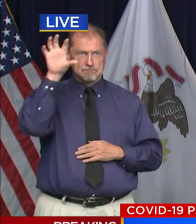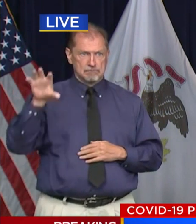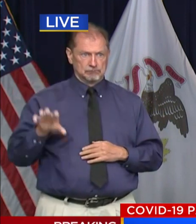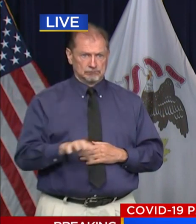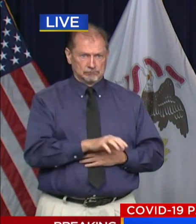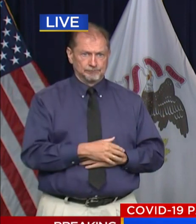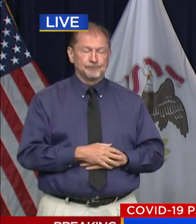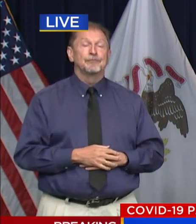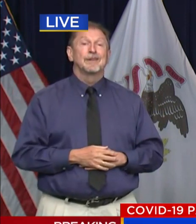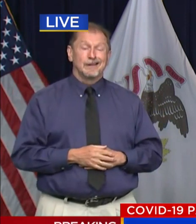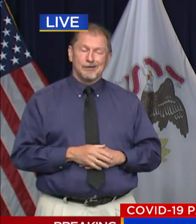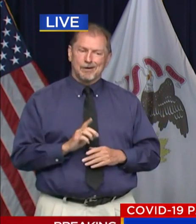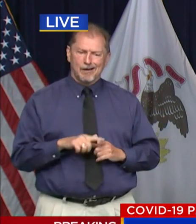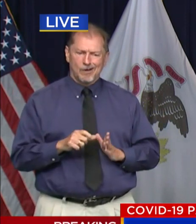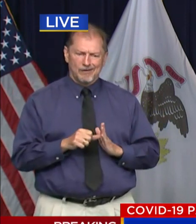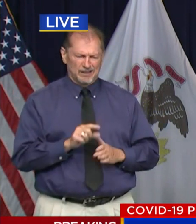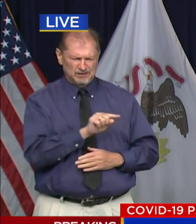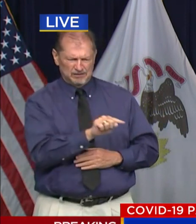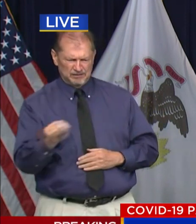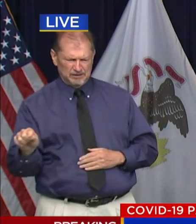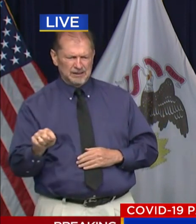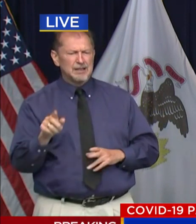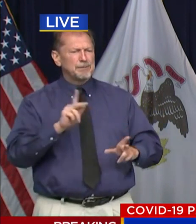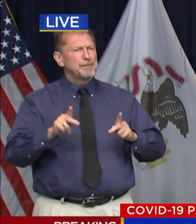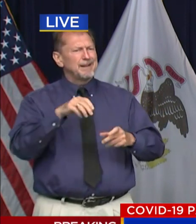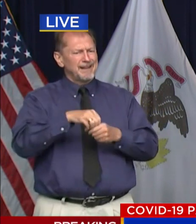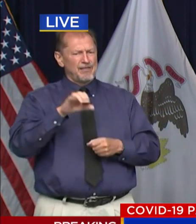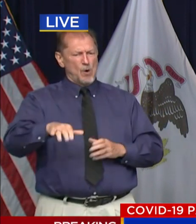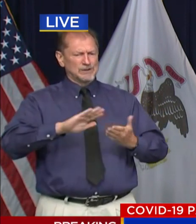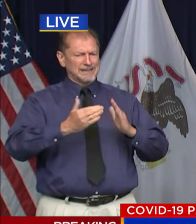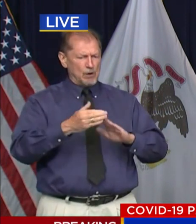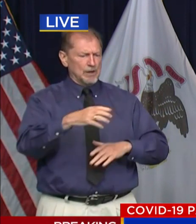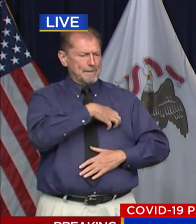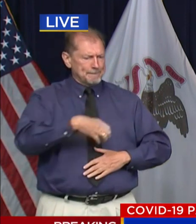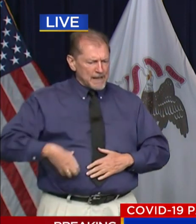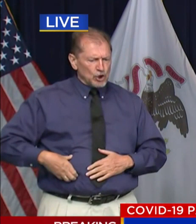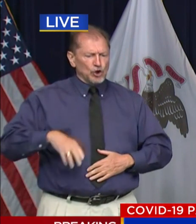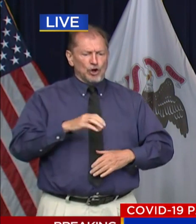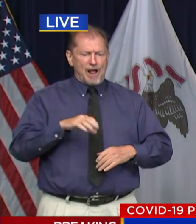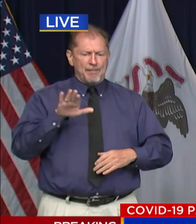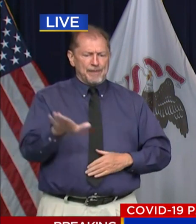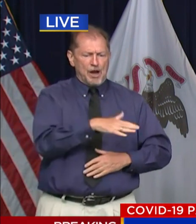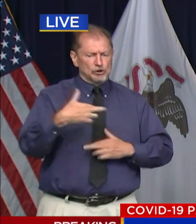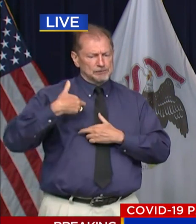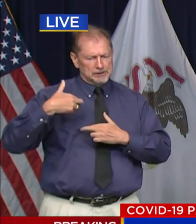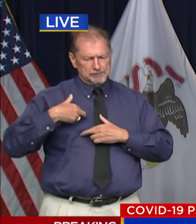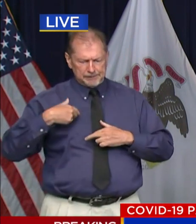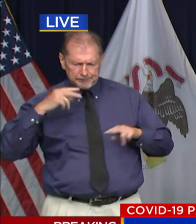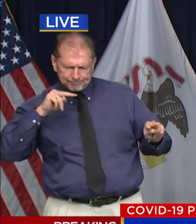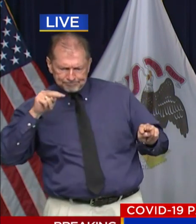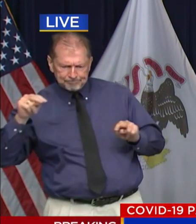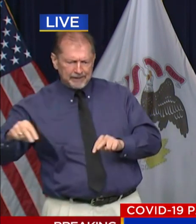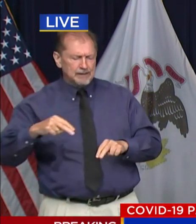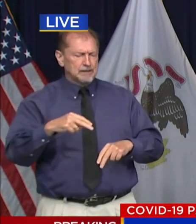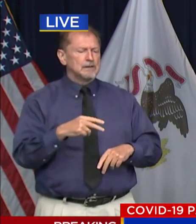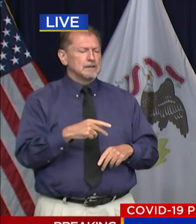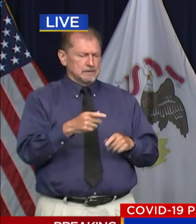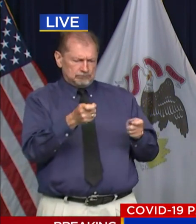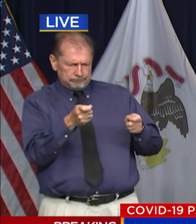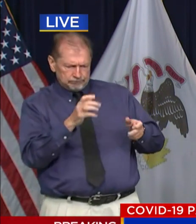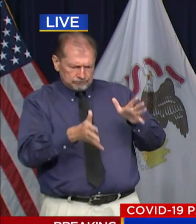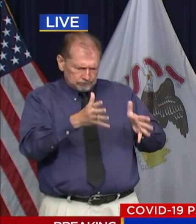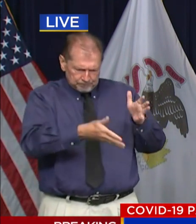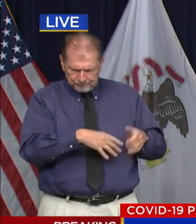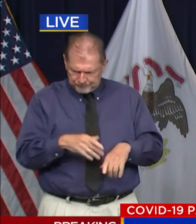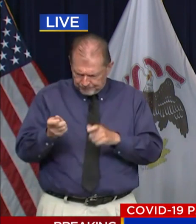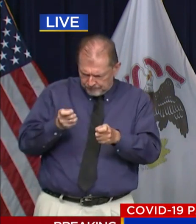elected officials and health officials should pay close attention to the data for their communities. And where necessary,